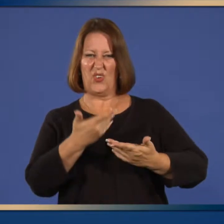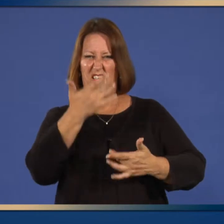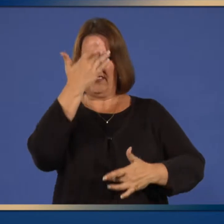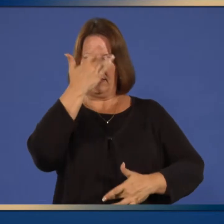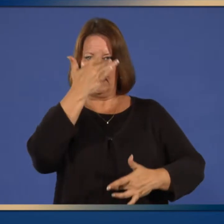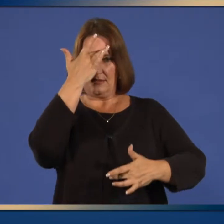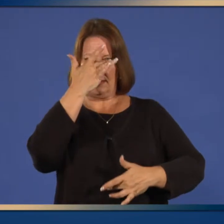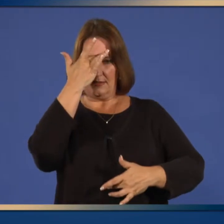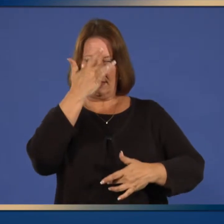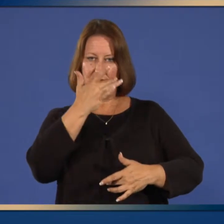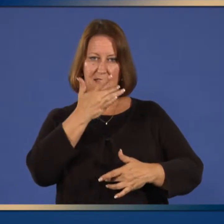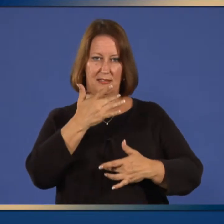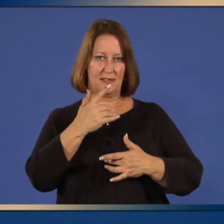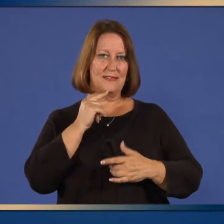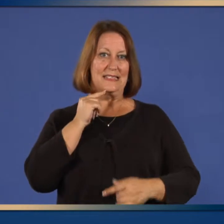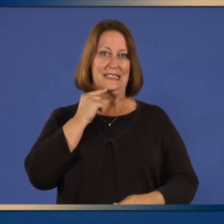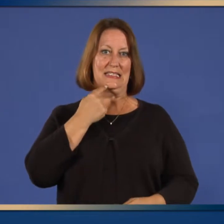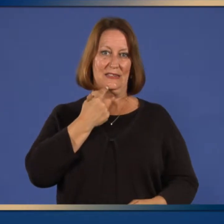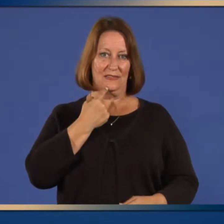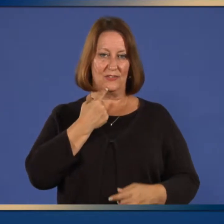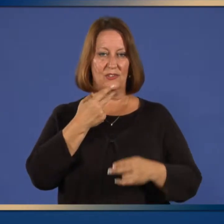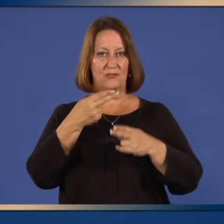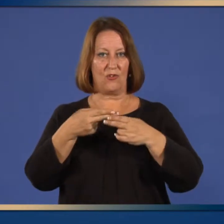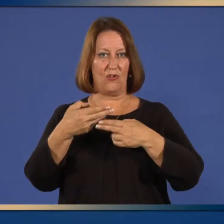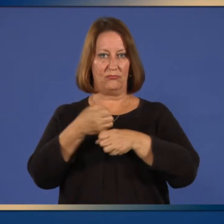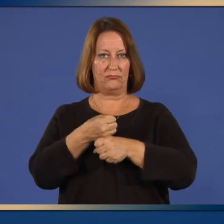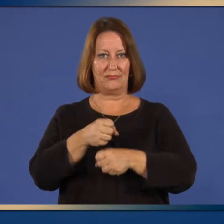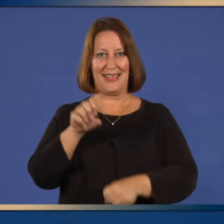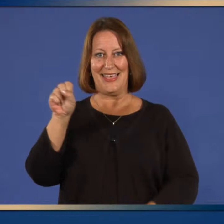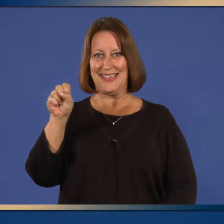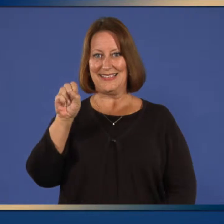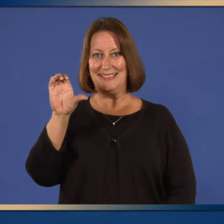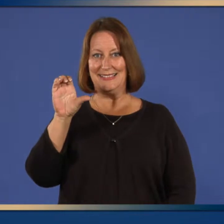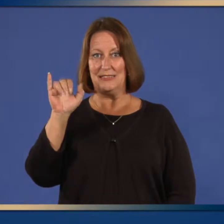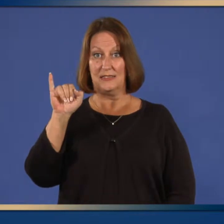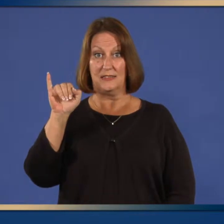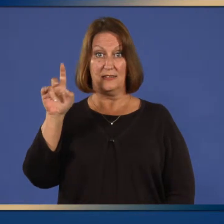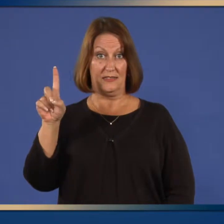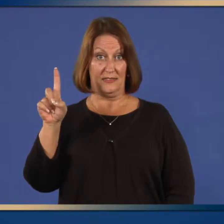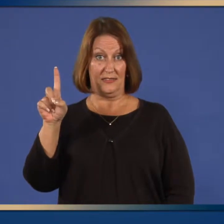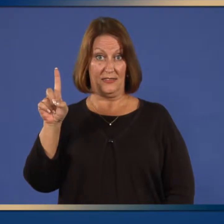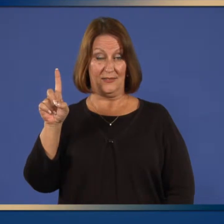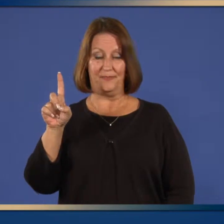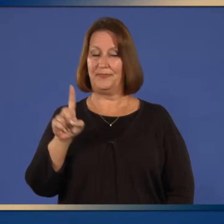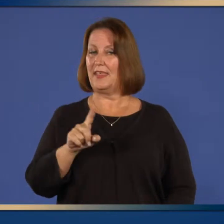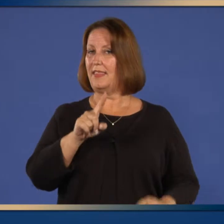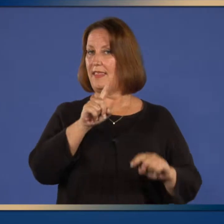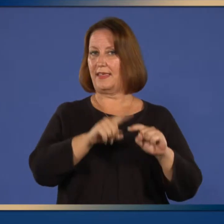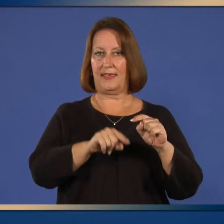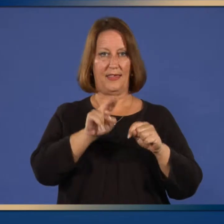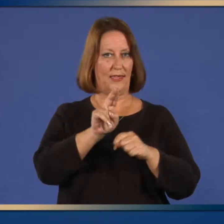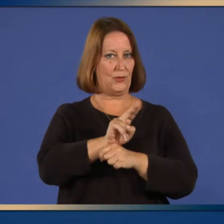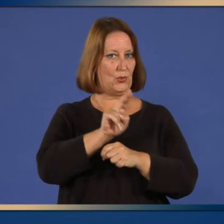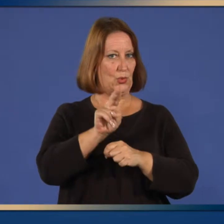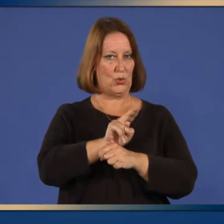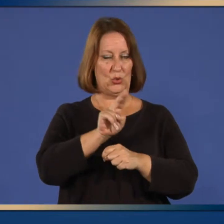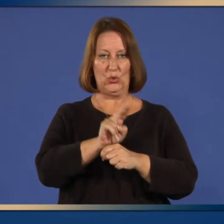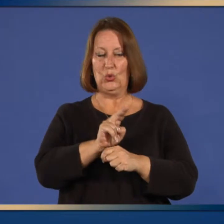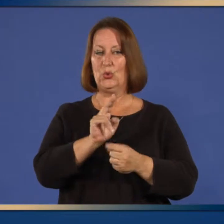should not be given a live virus vaccine, including rotavirus, RV